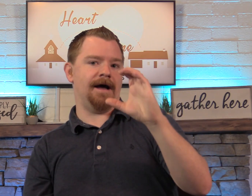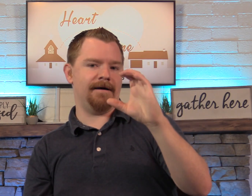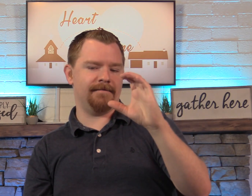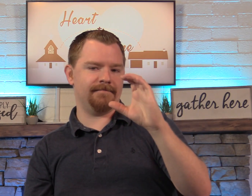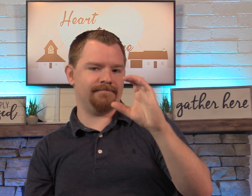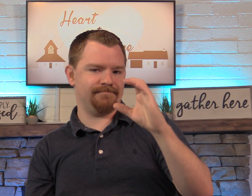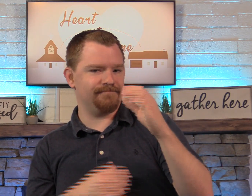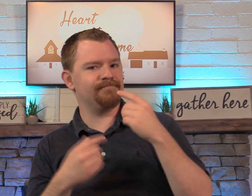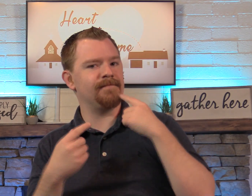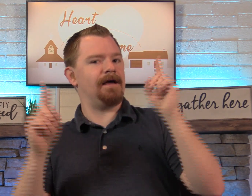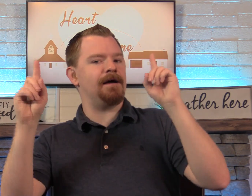him Isaac.